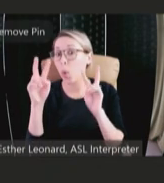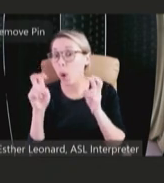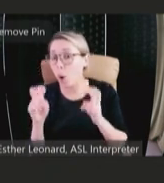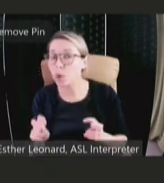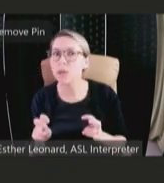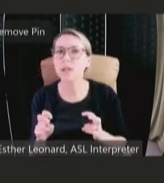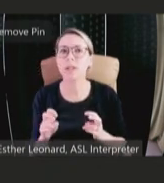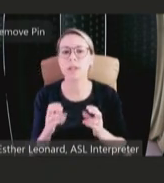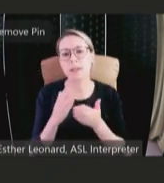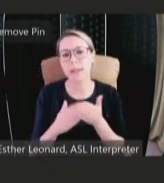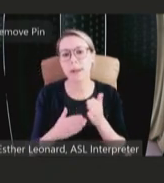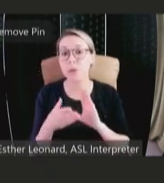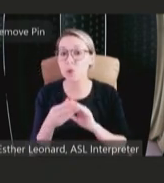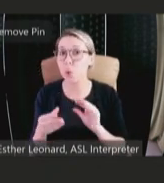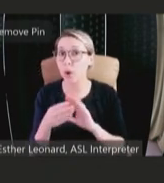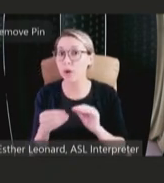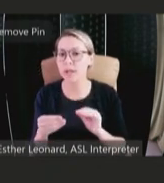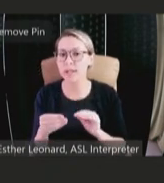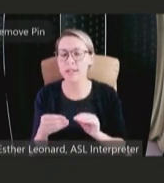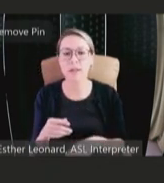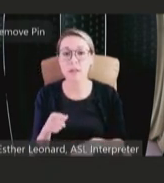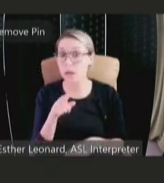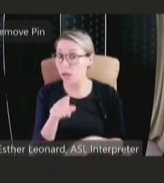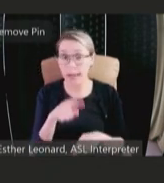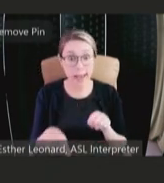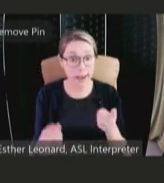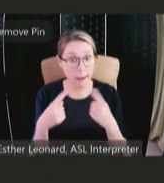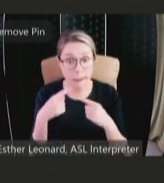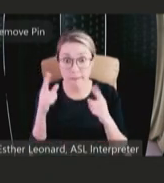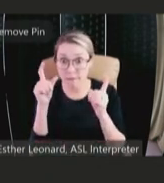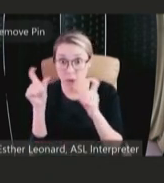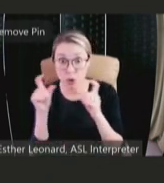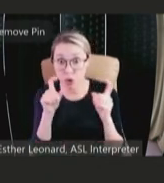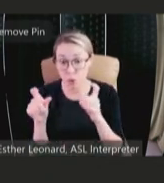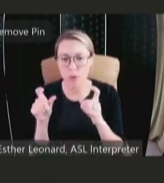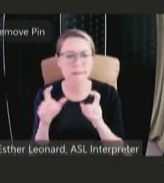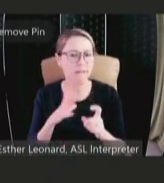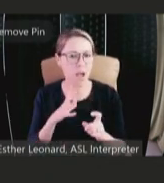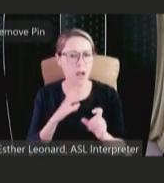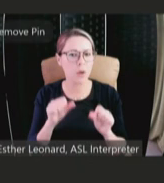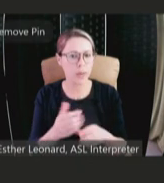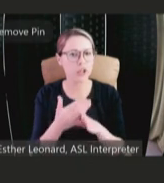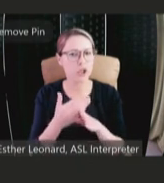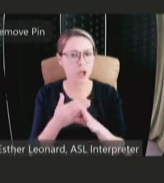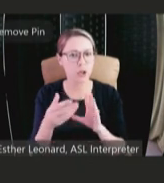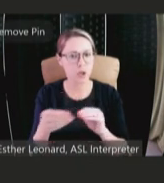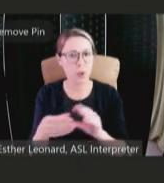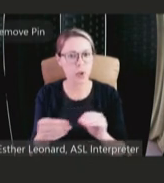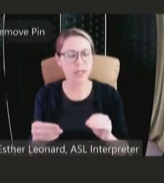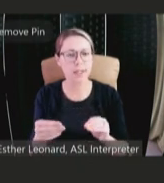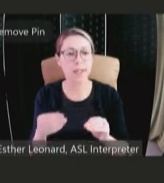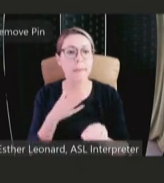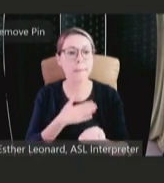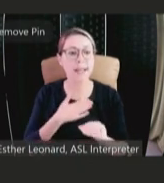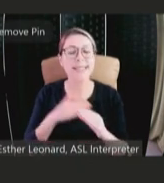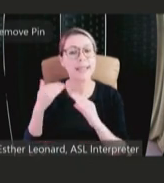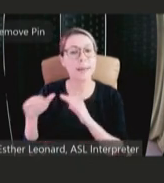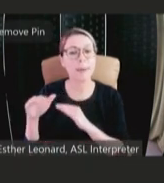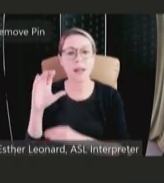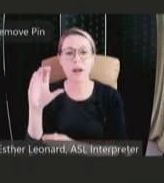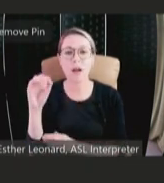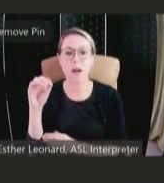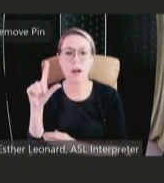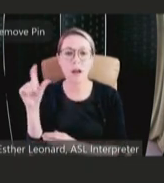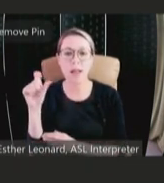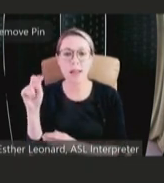photo shoot if you just want to share your story. So please email me, or I should say email Colleen, but either way,